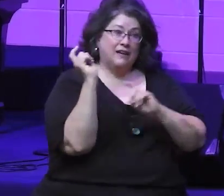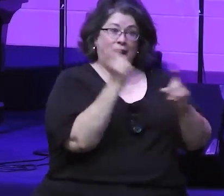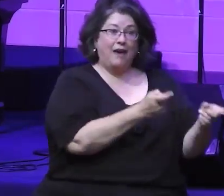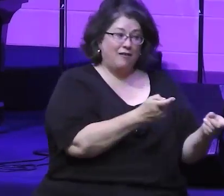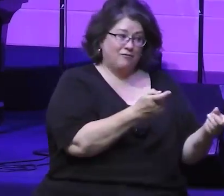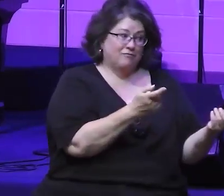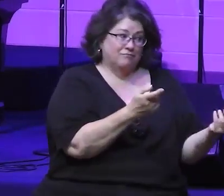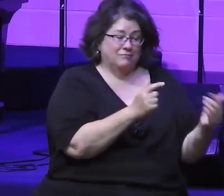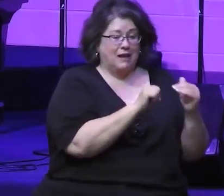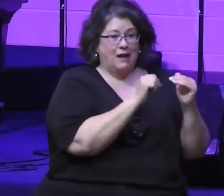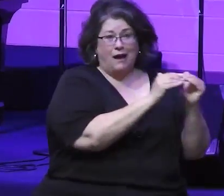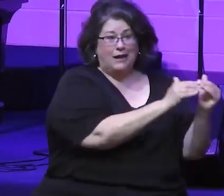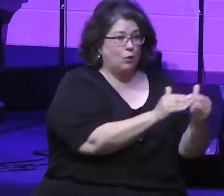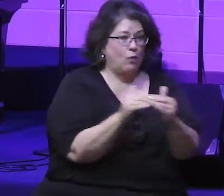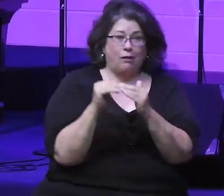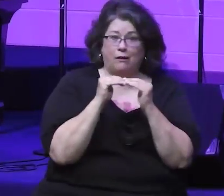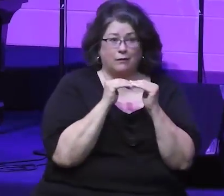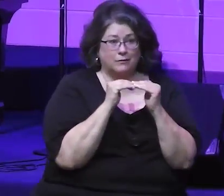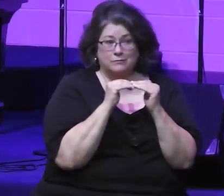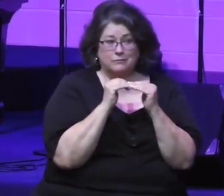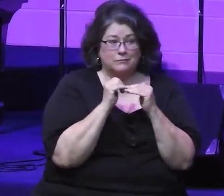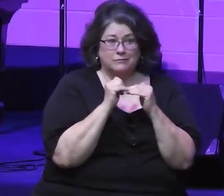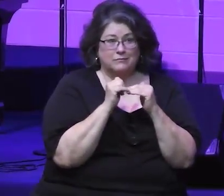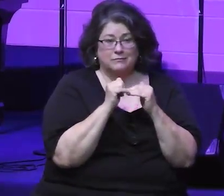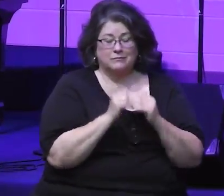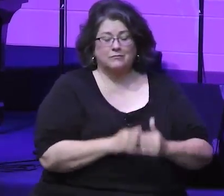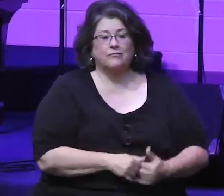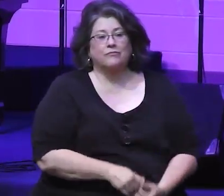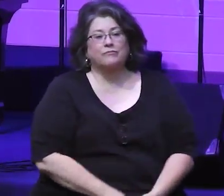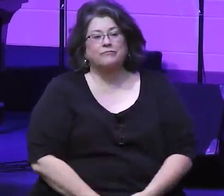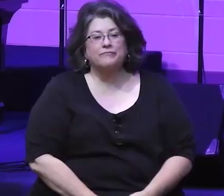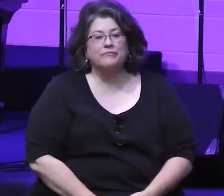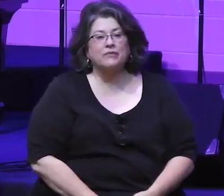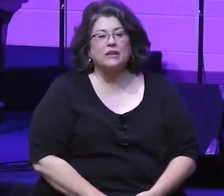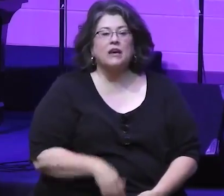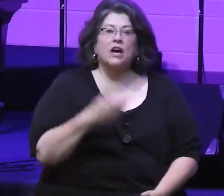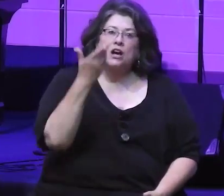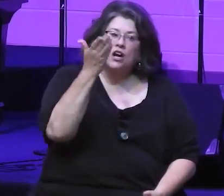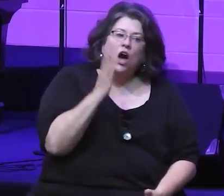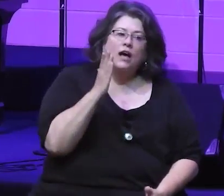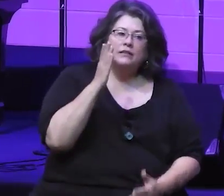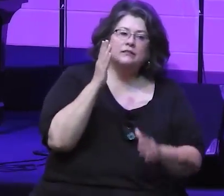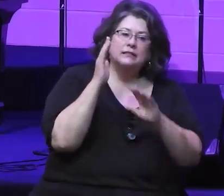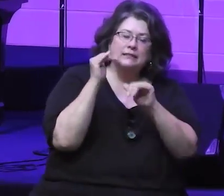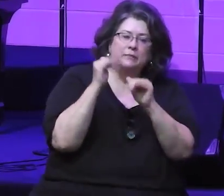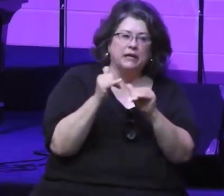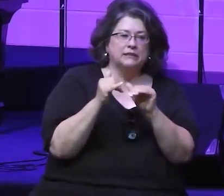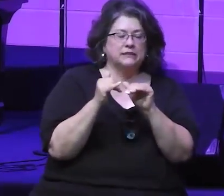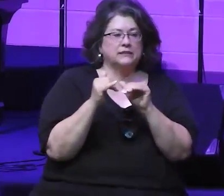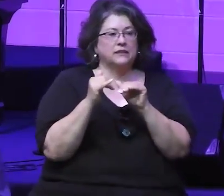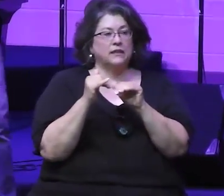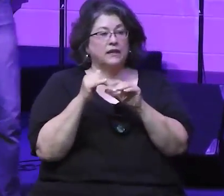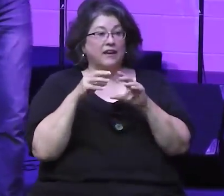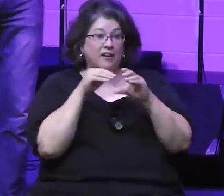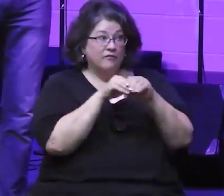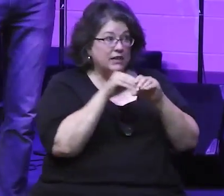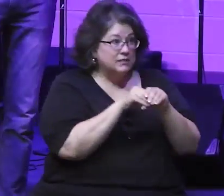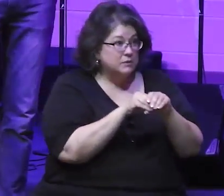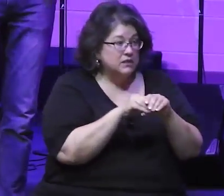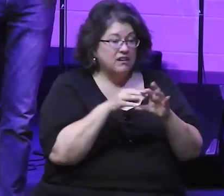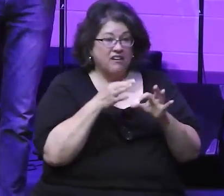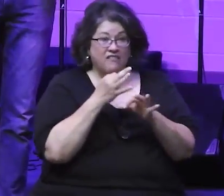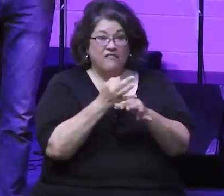5. He just doesn't. That's bad math. He expects investment. He expects faithfulness. He